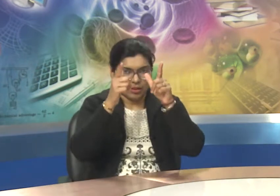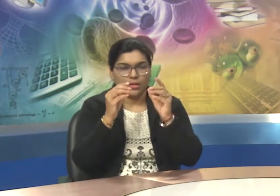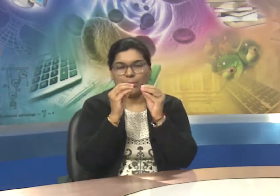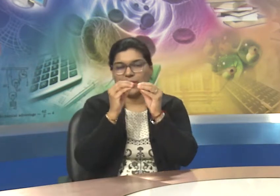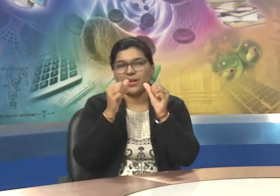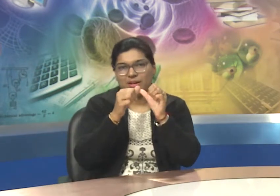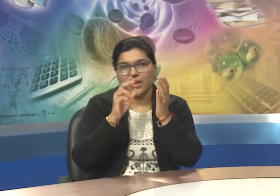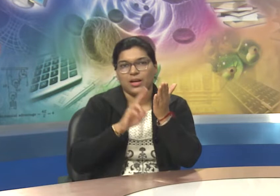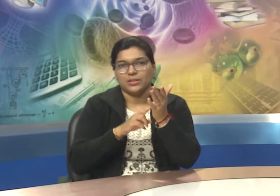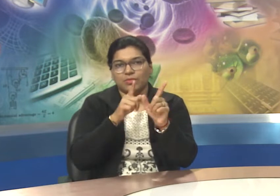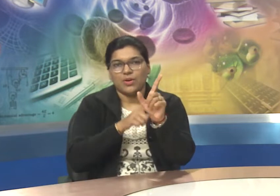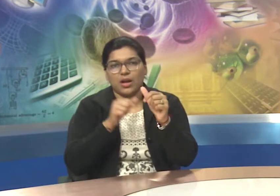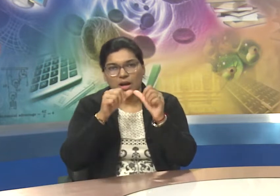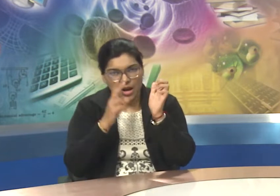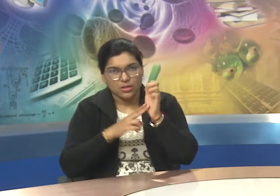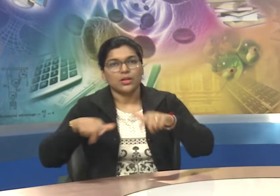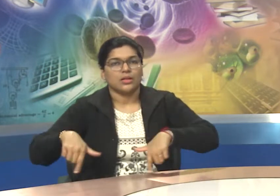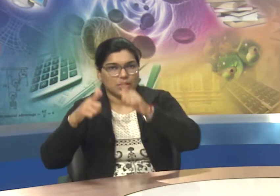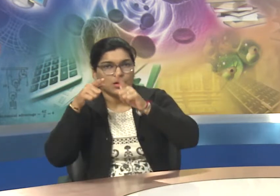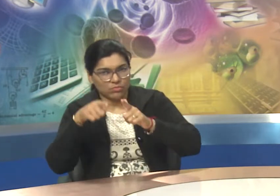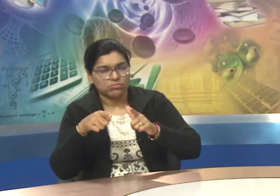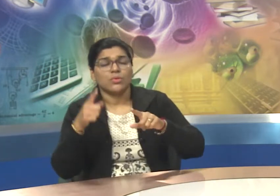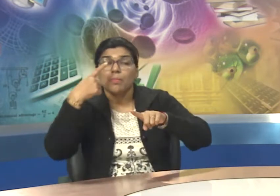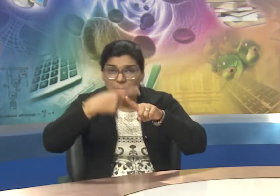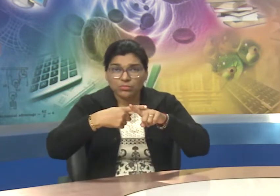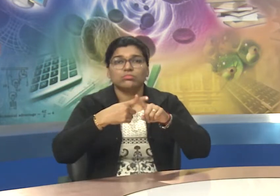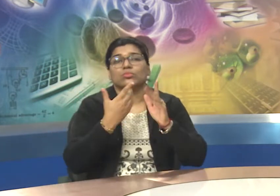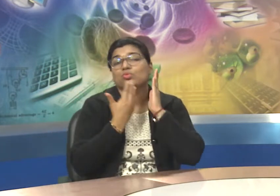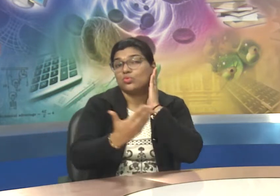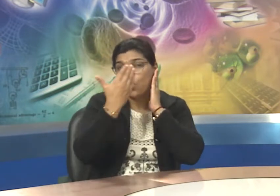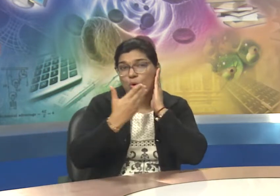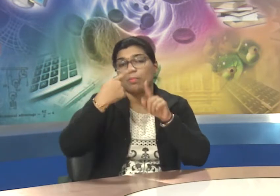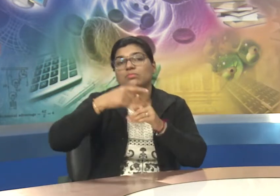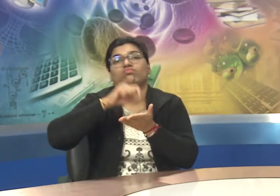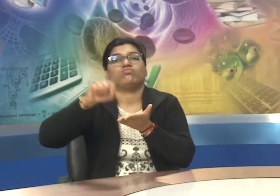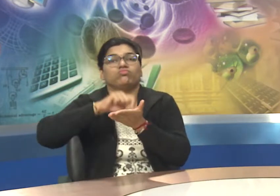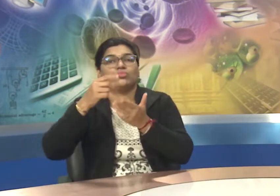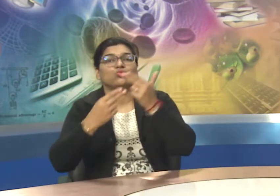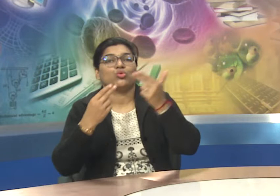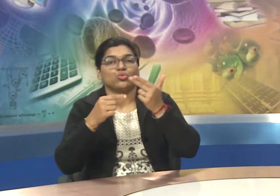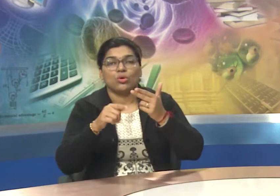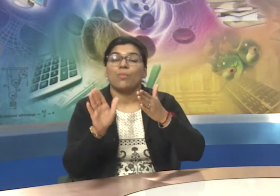poets and writers in India have